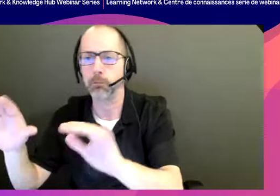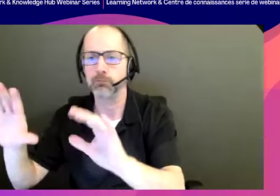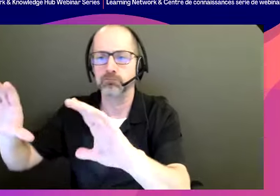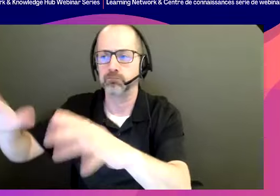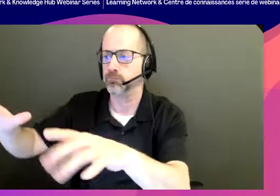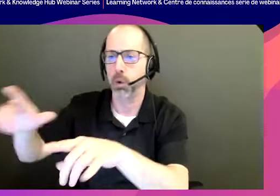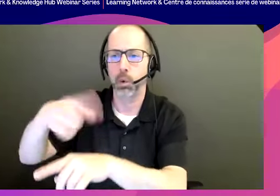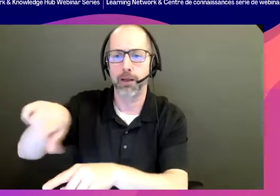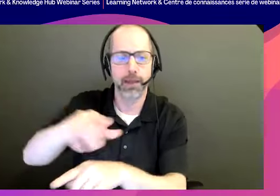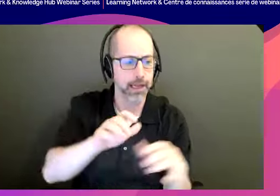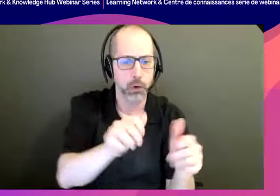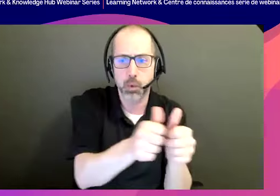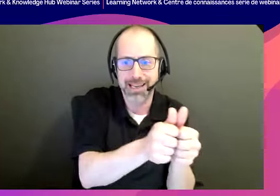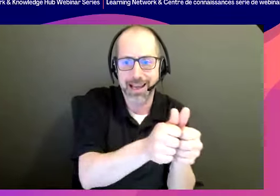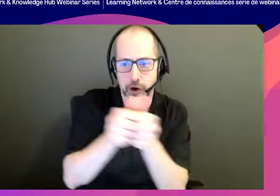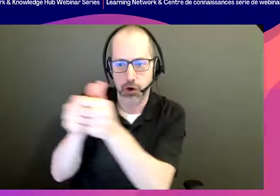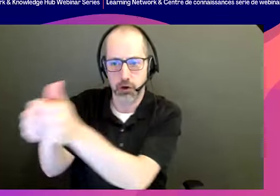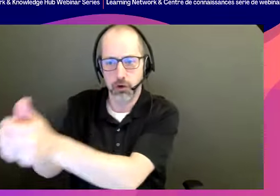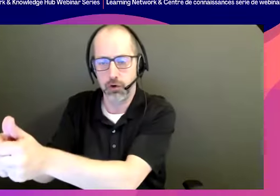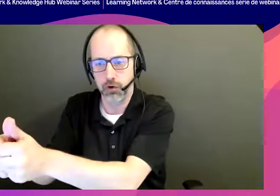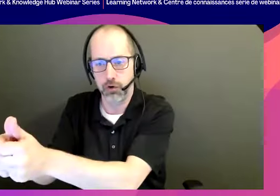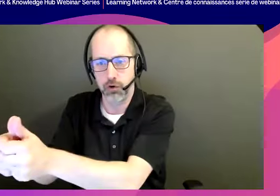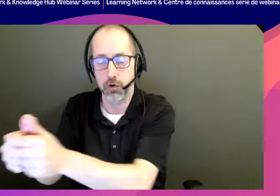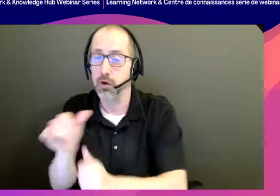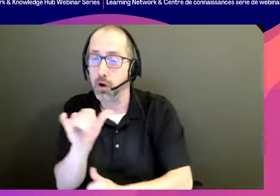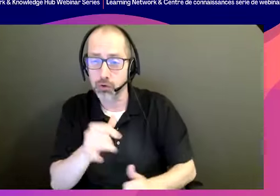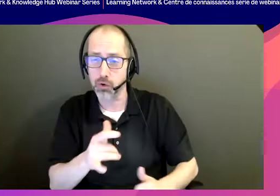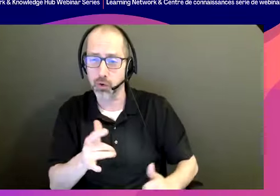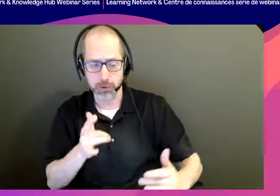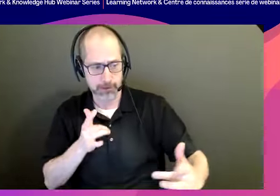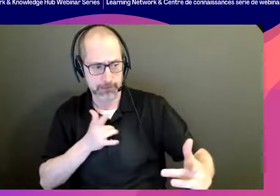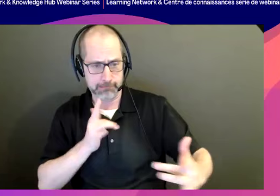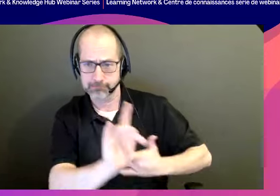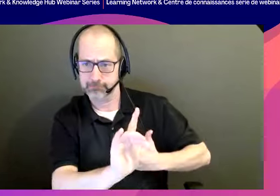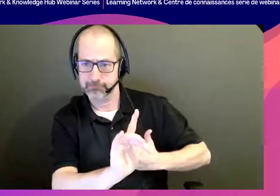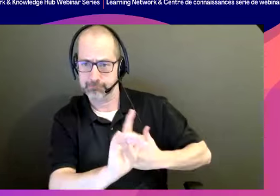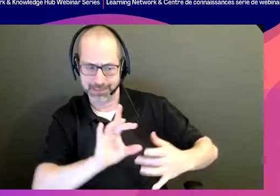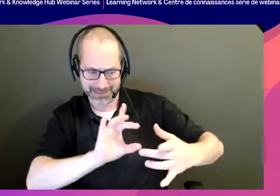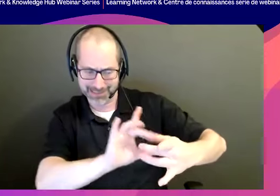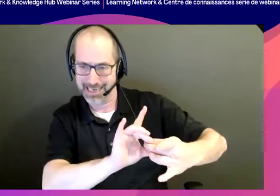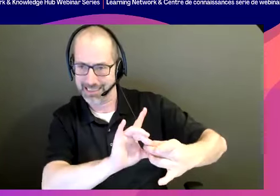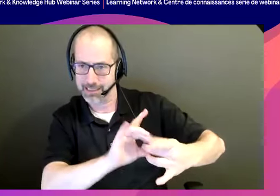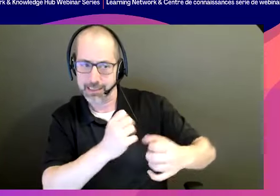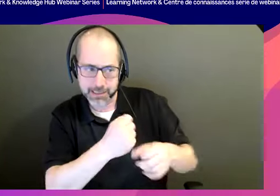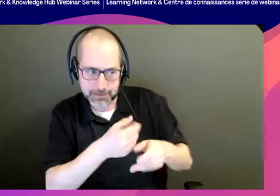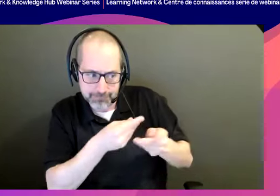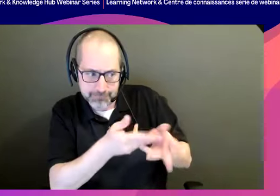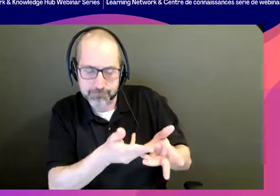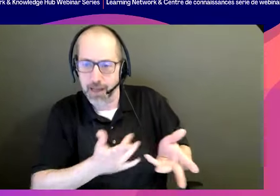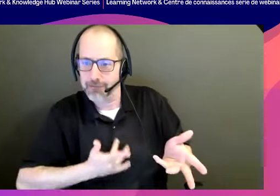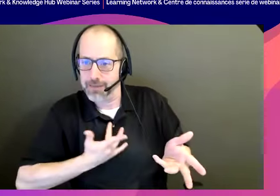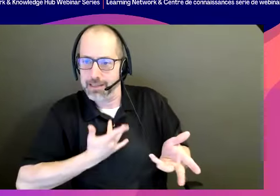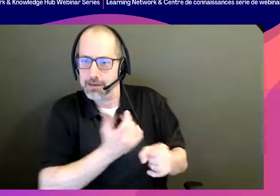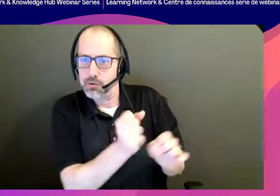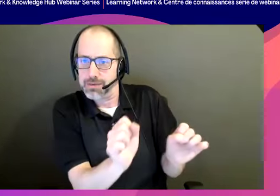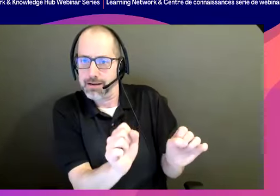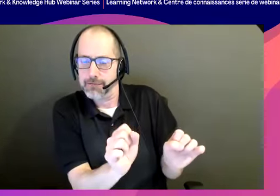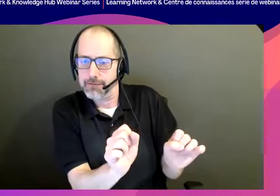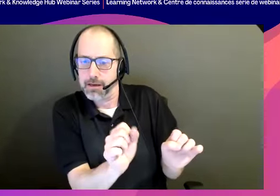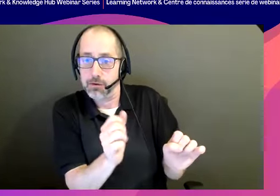And also make a connection, help that family feel safe so that in the future, they